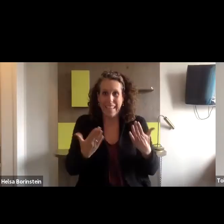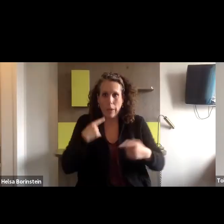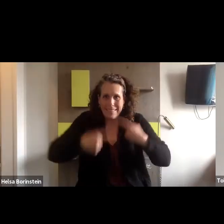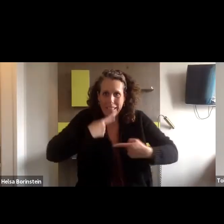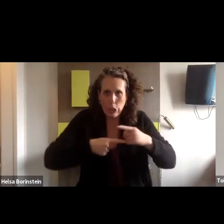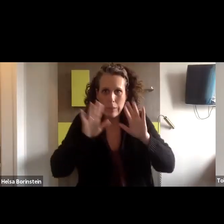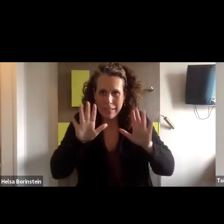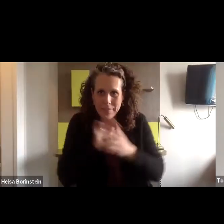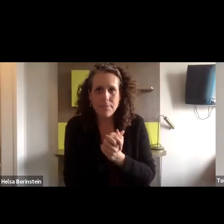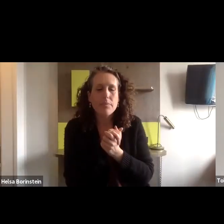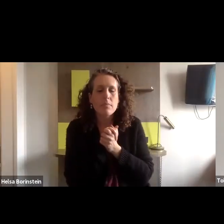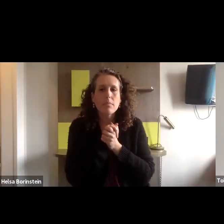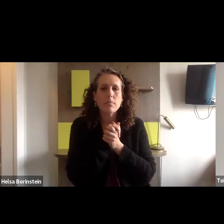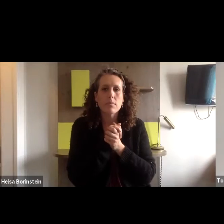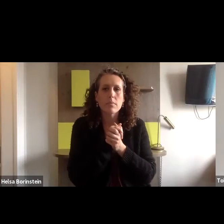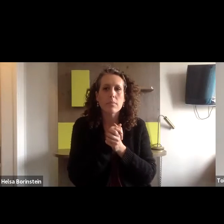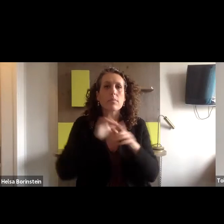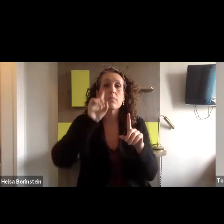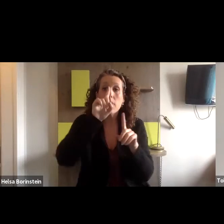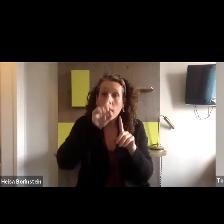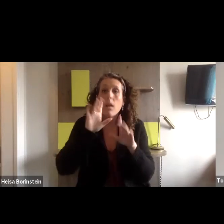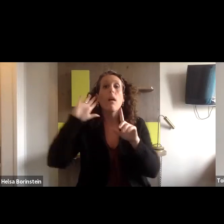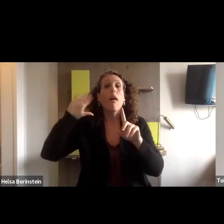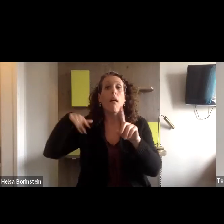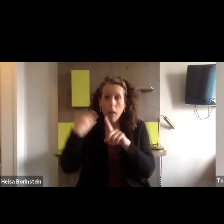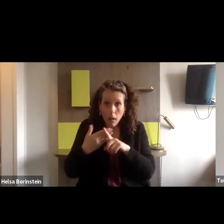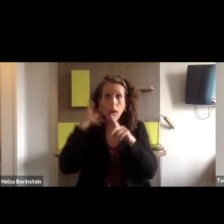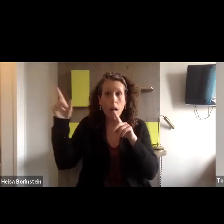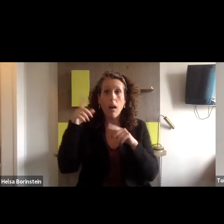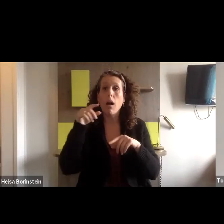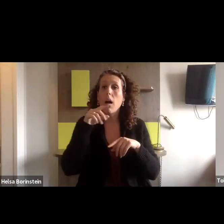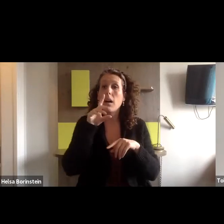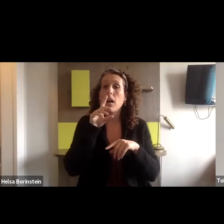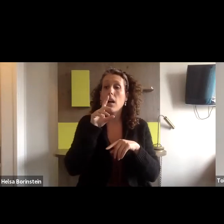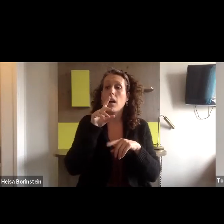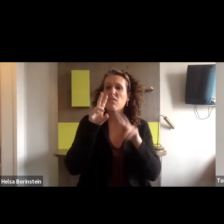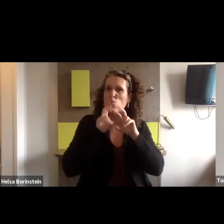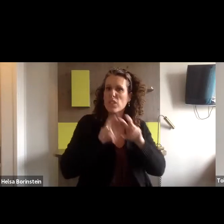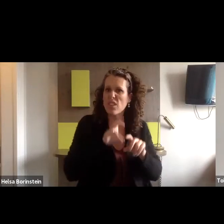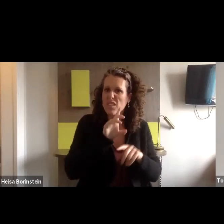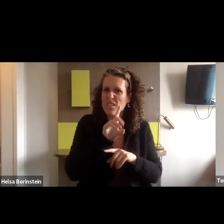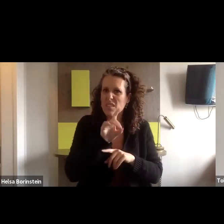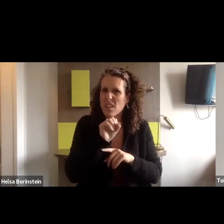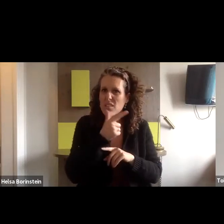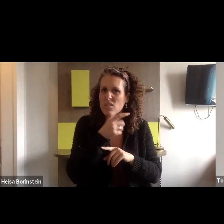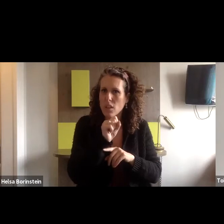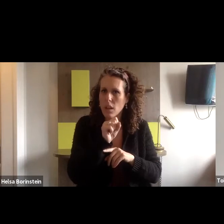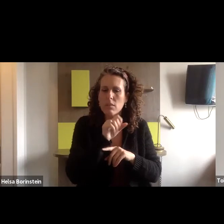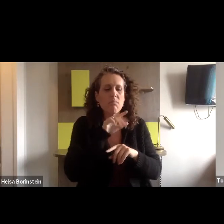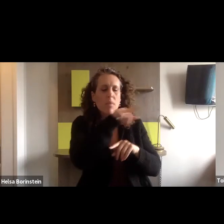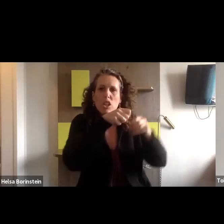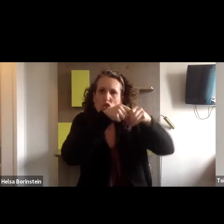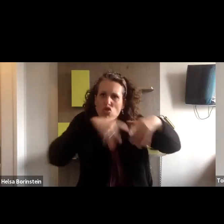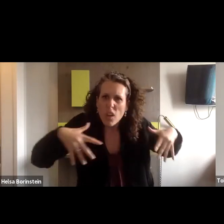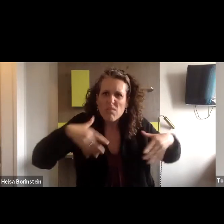basically, there has been done a lot of research, or there has been done research on Swiss German Sign Language, on the structure, on the